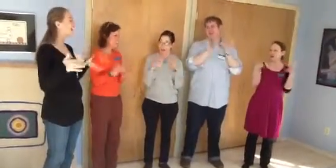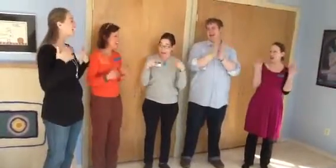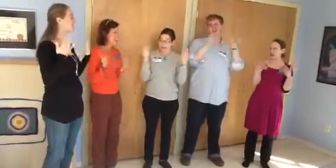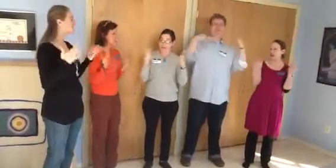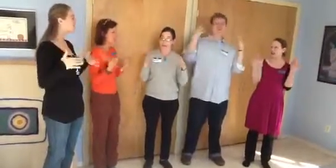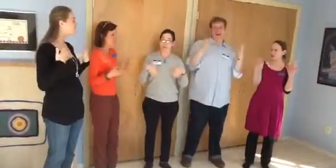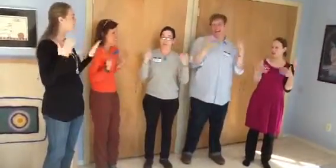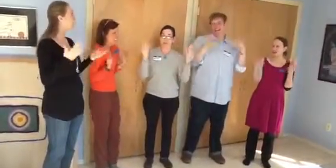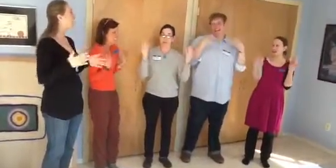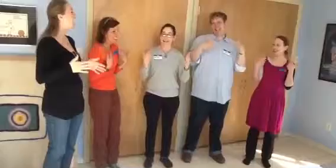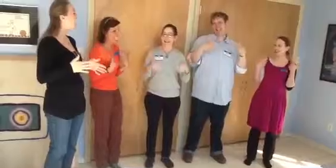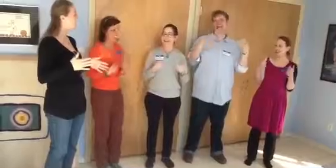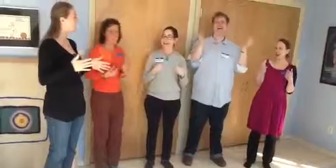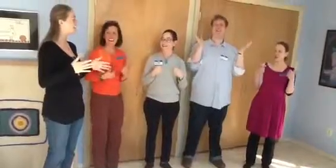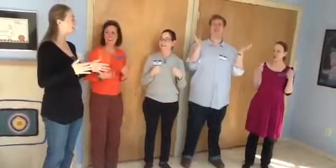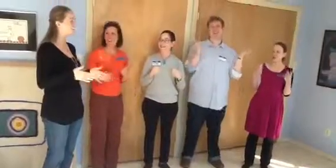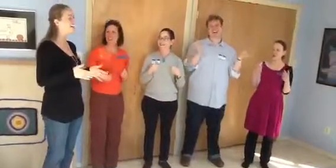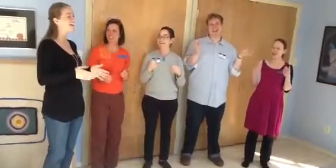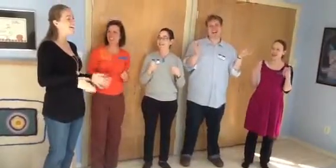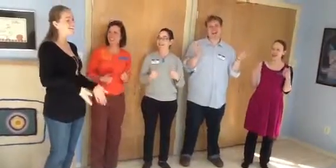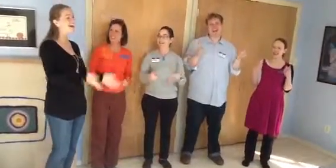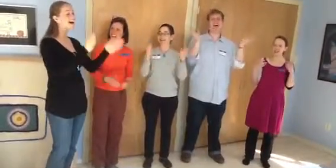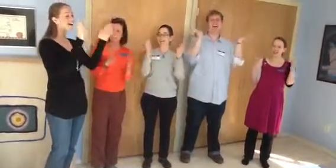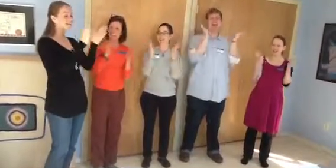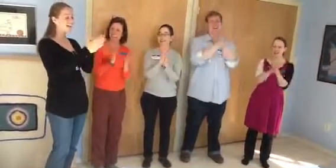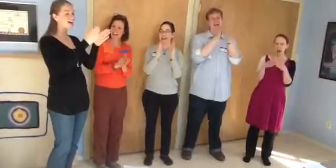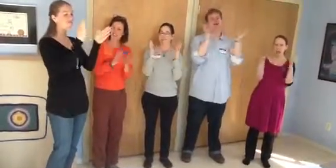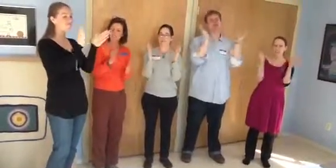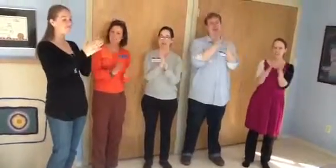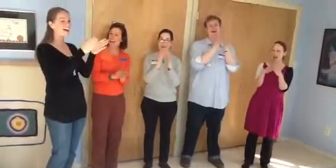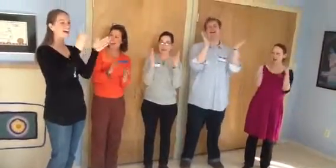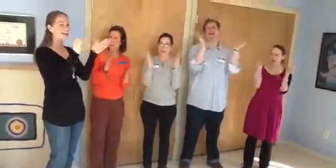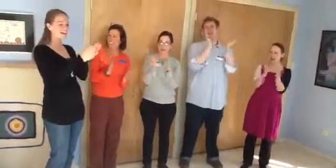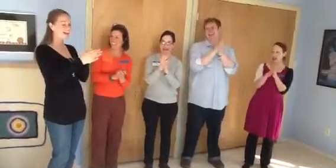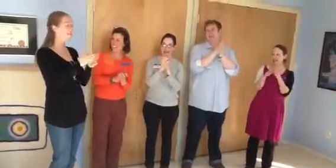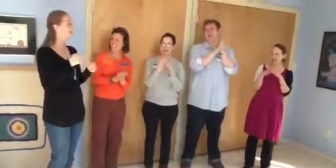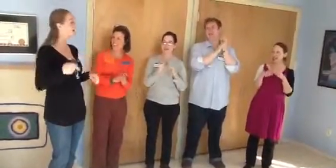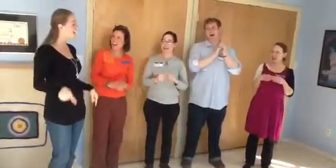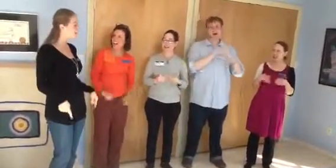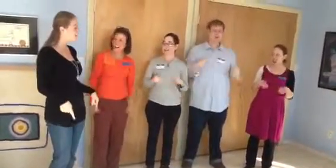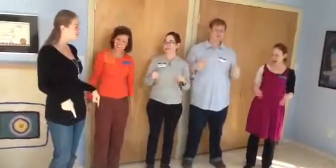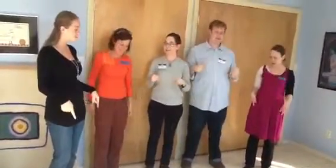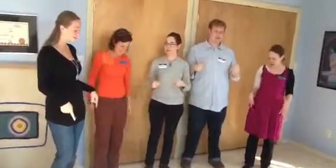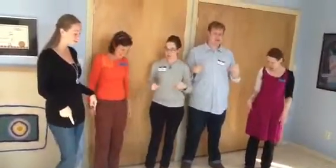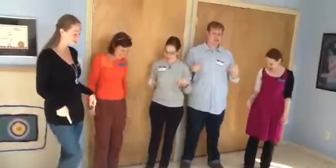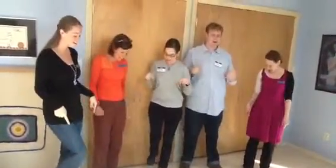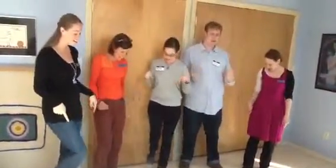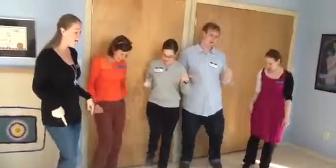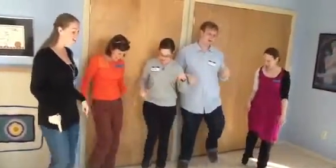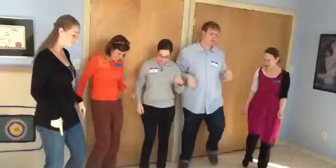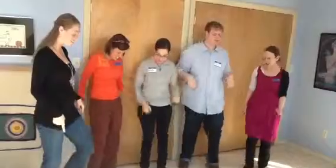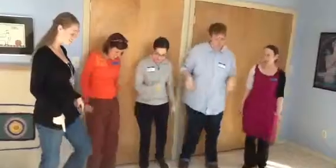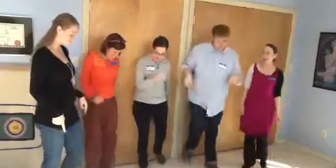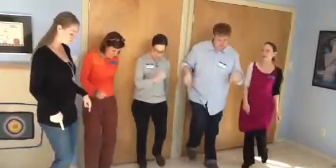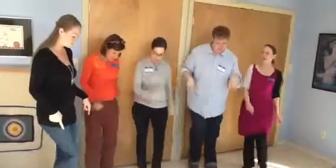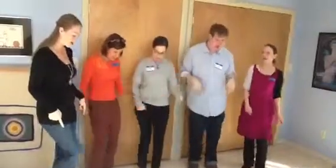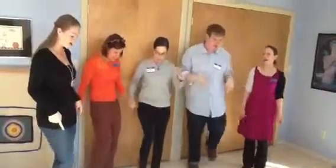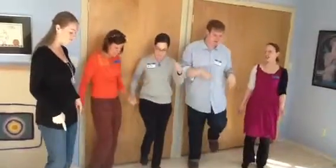have some fun. I'm gonna clap my hands. I'm gonna stomp my